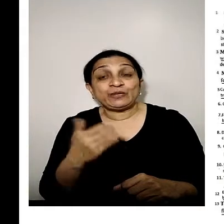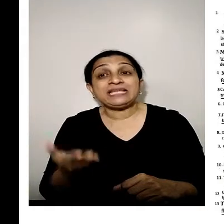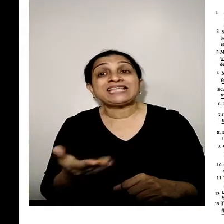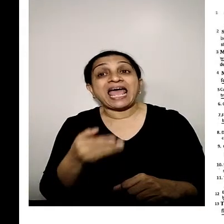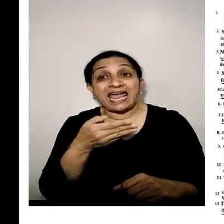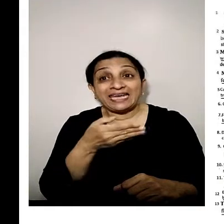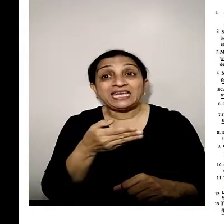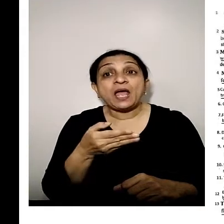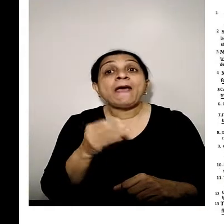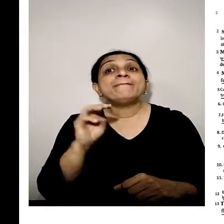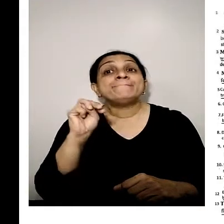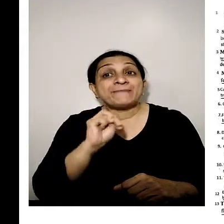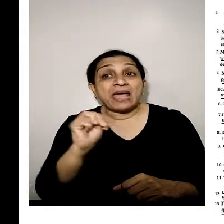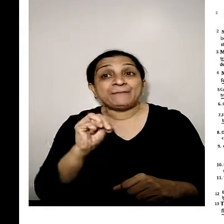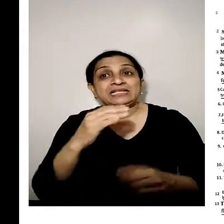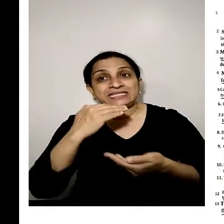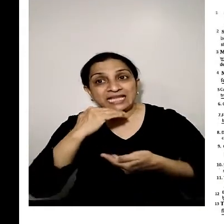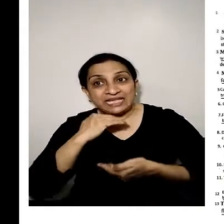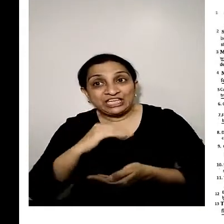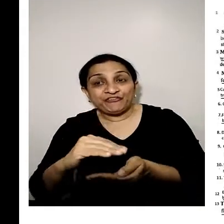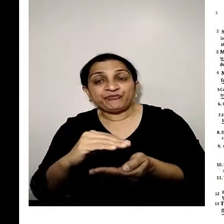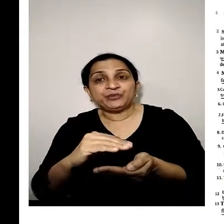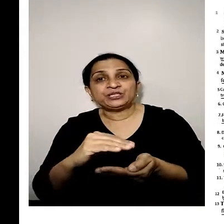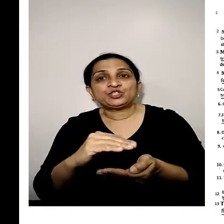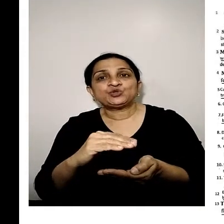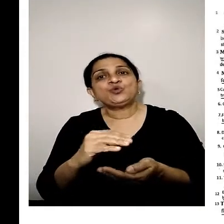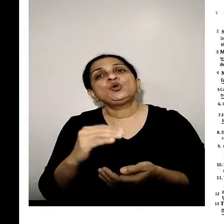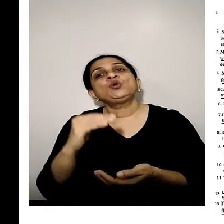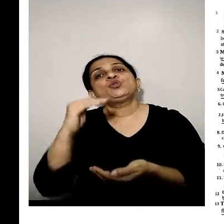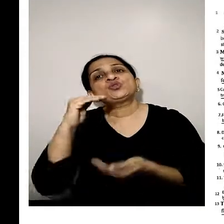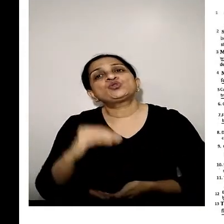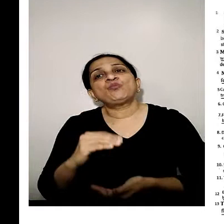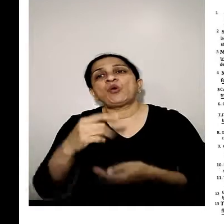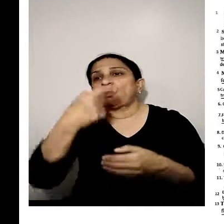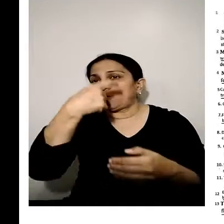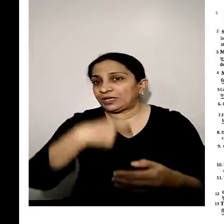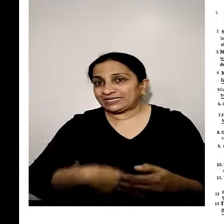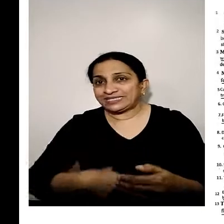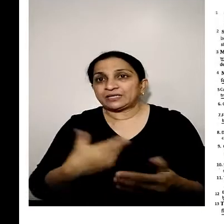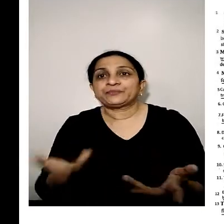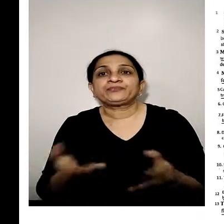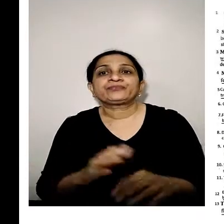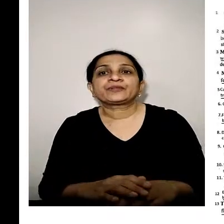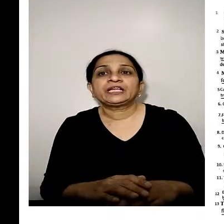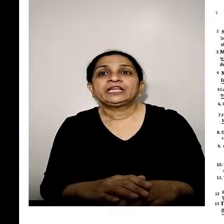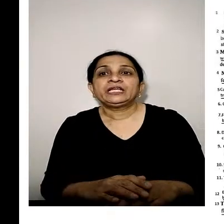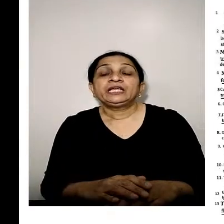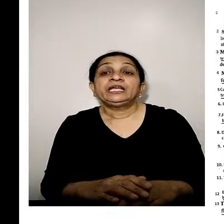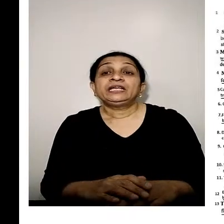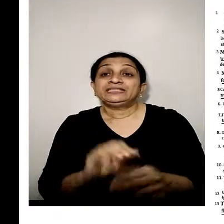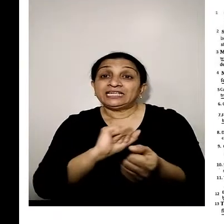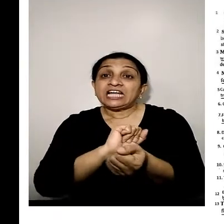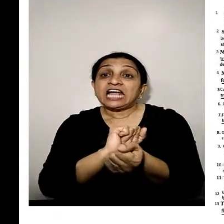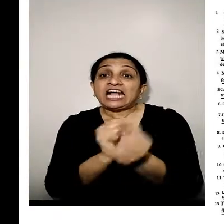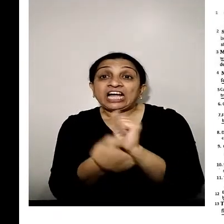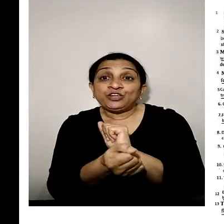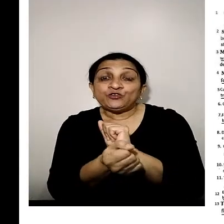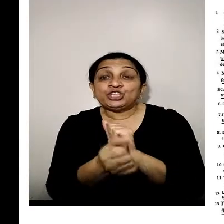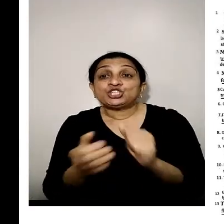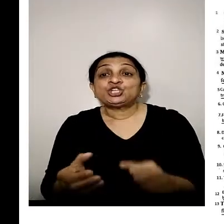takes place and mammals give birth to small ones.